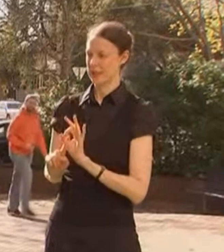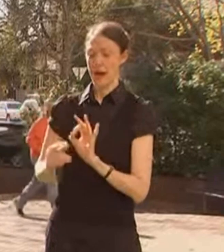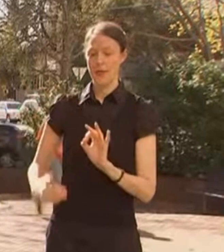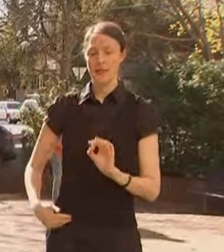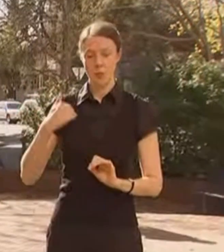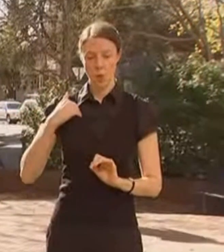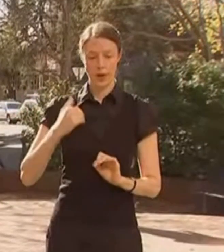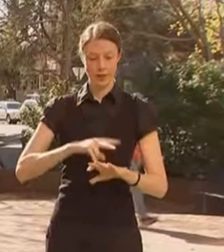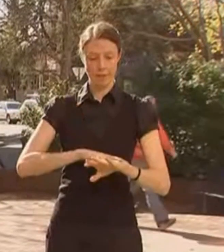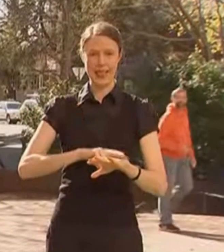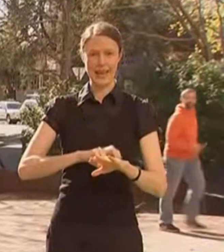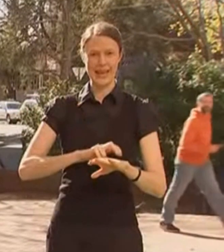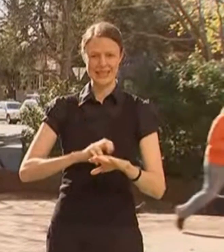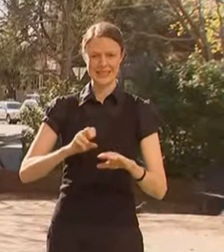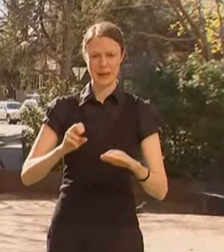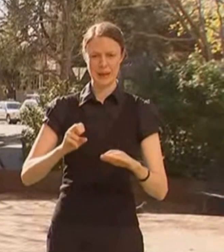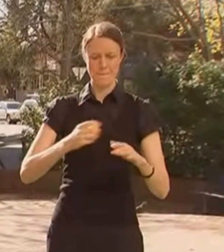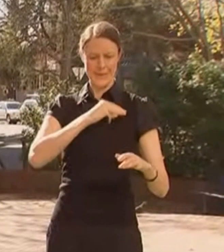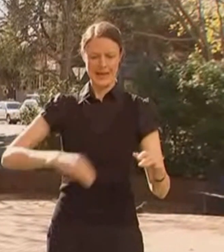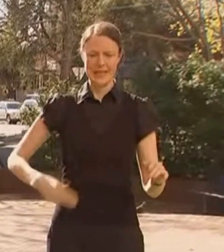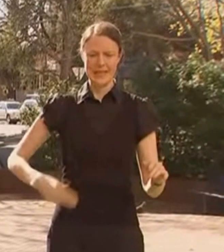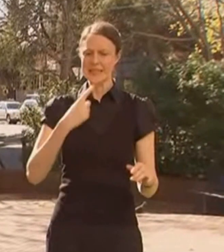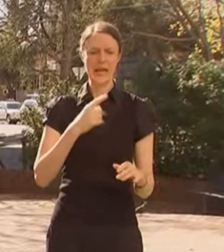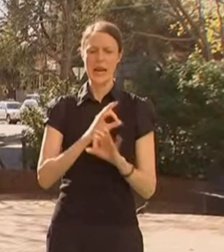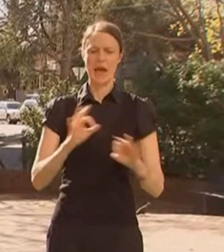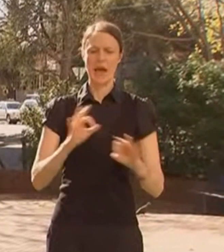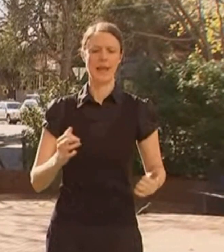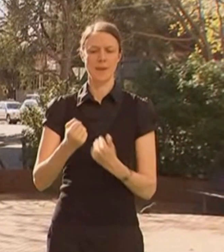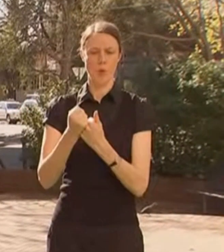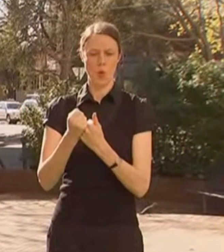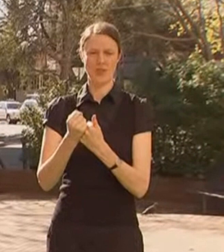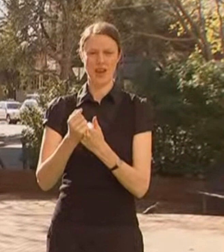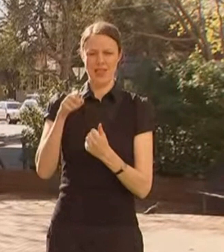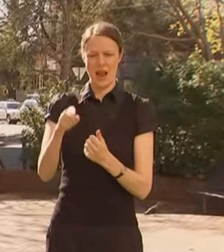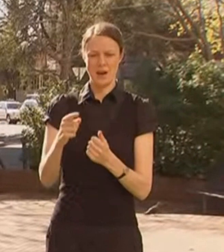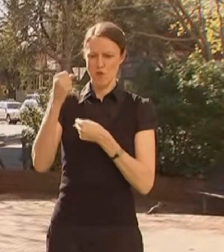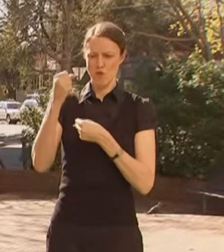be within the health orders as first foreshadowed, that's when the action was taken.